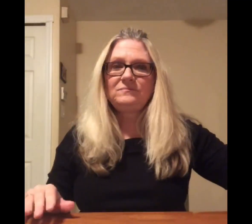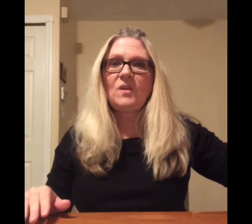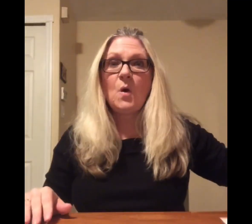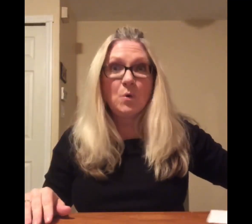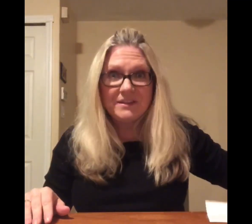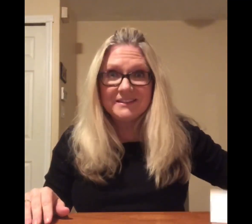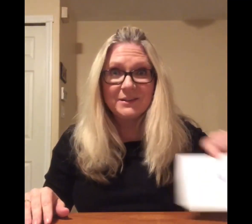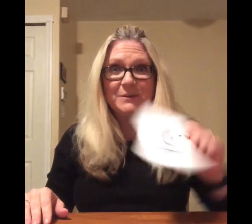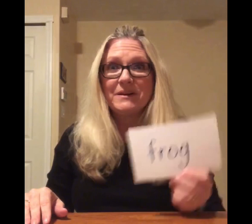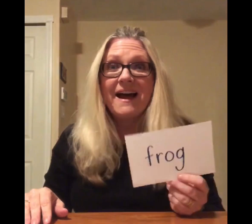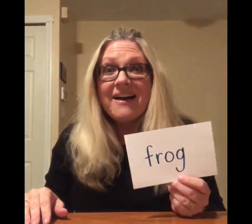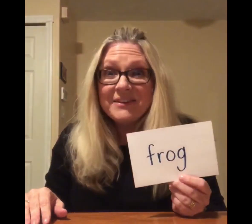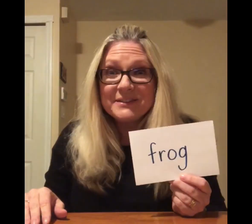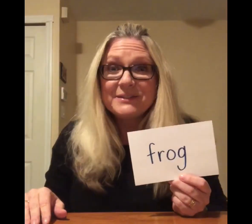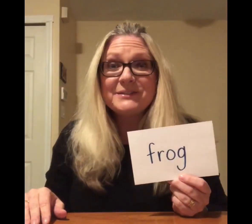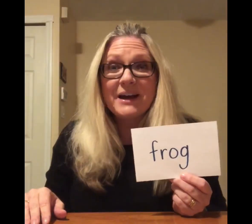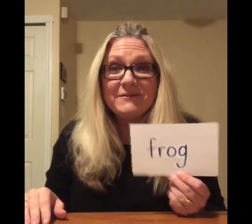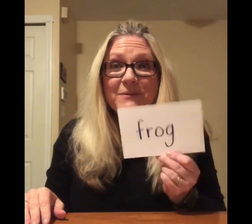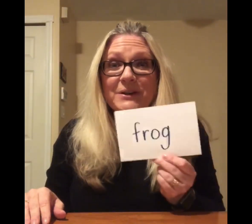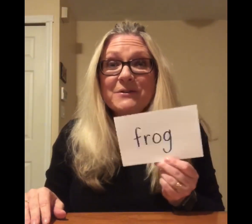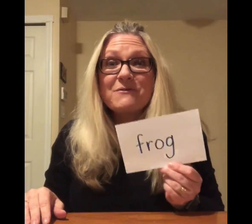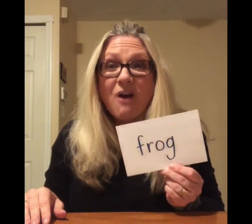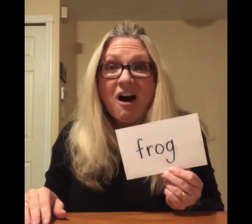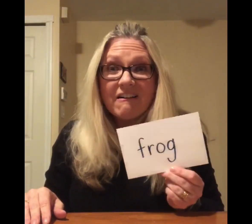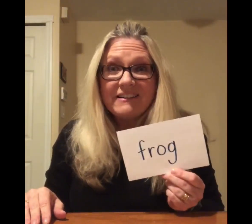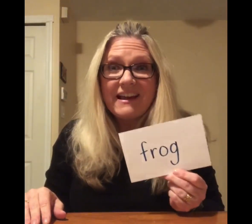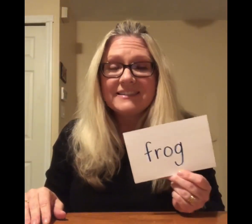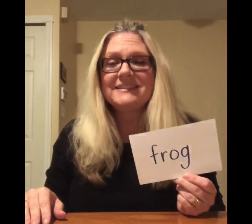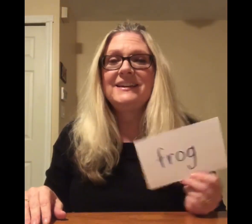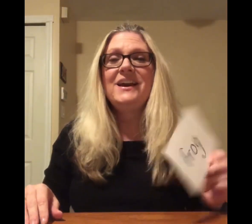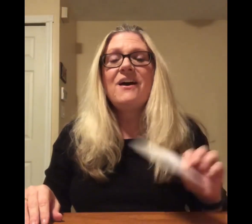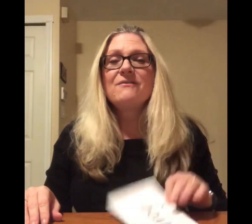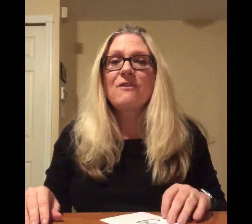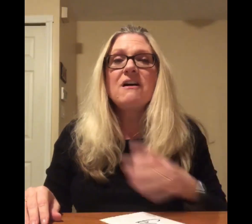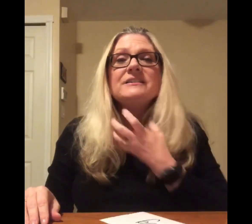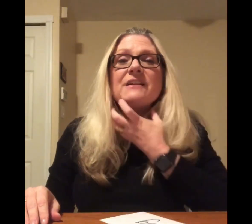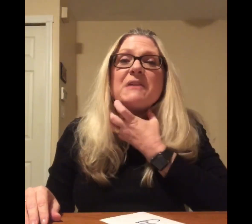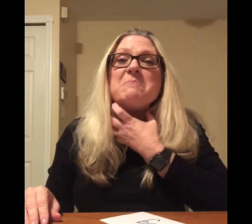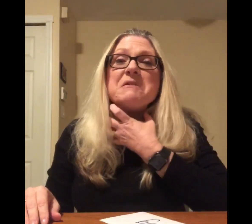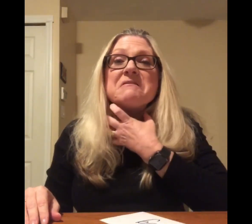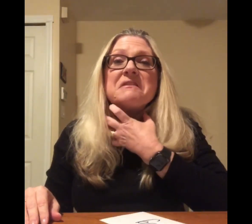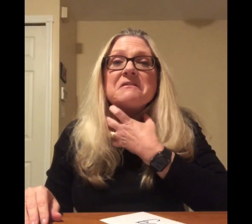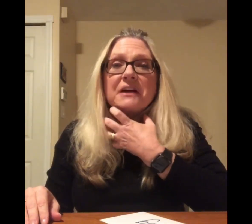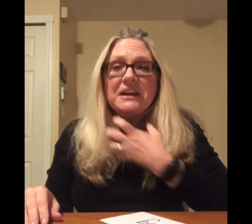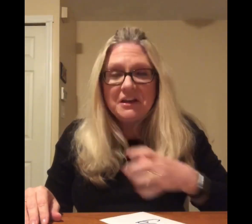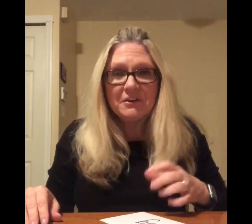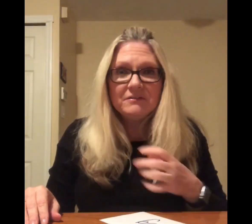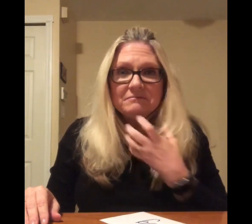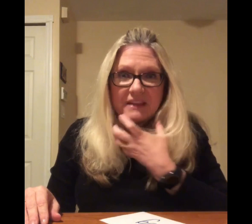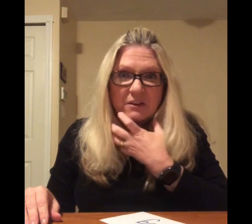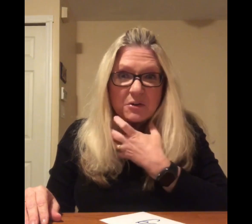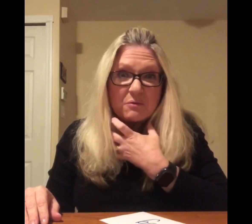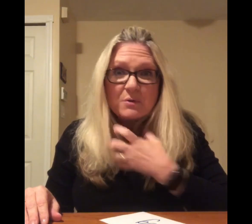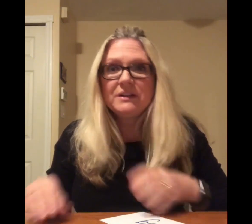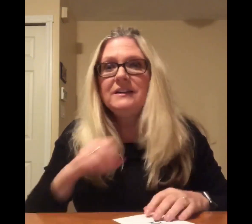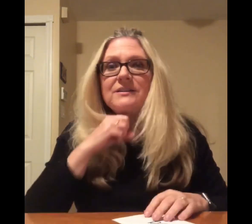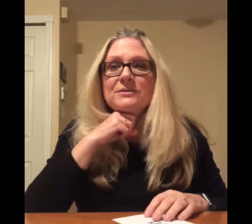Oh, this is a good one. This is the sign. We're going to do frog next. Frogs have that big thing right here, like their throat. So the sign